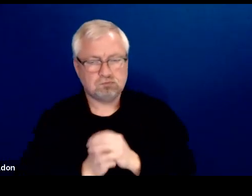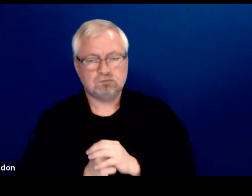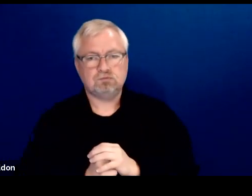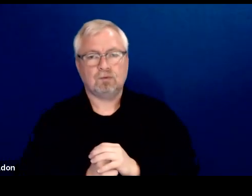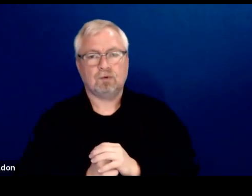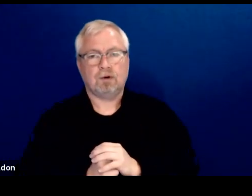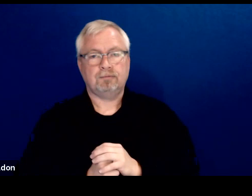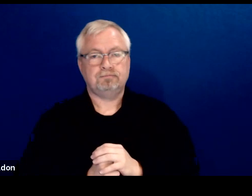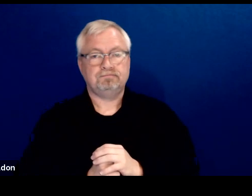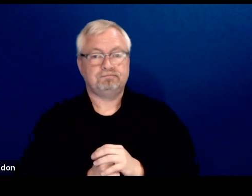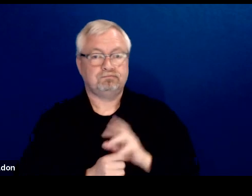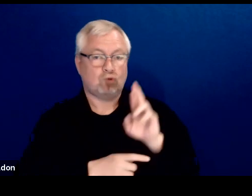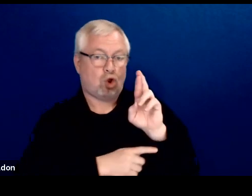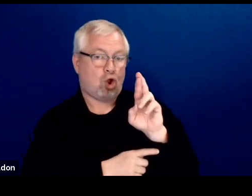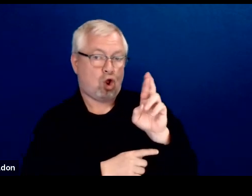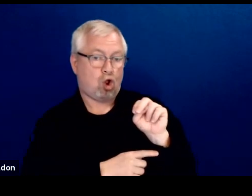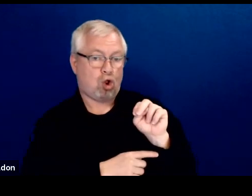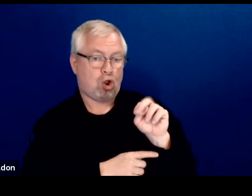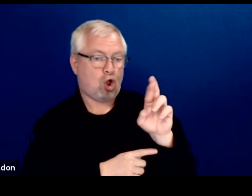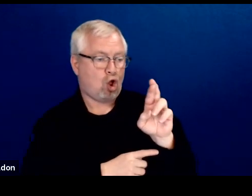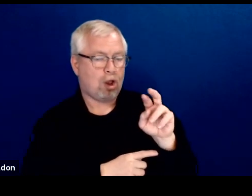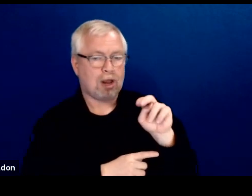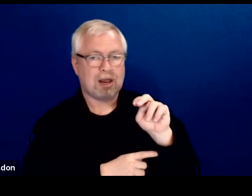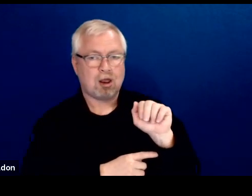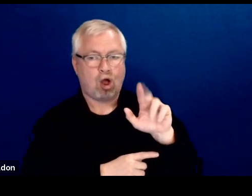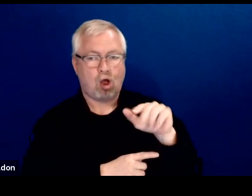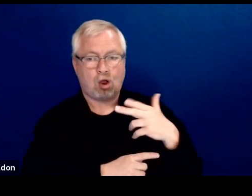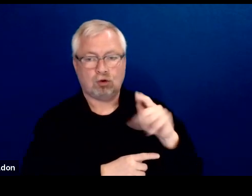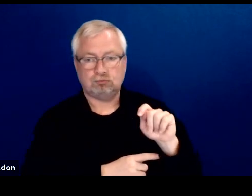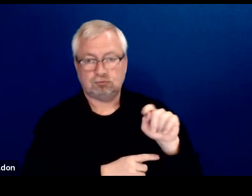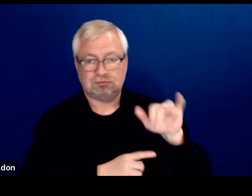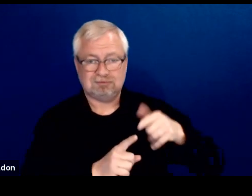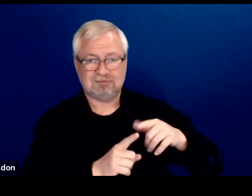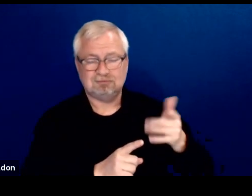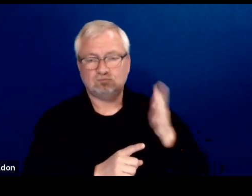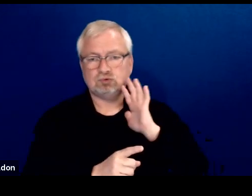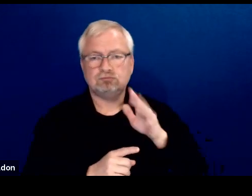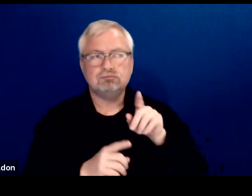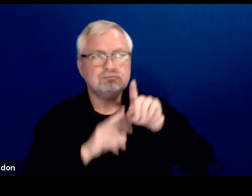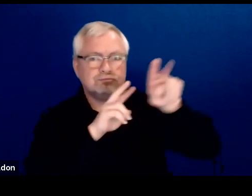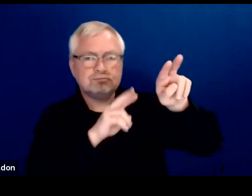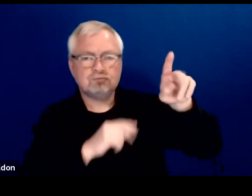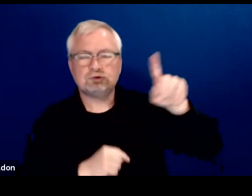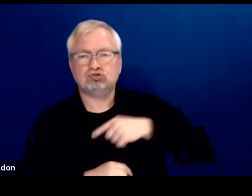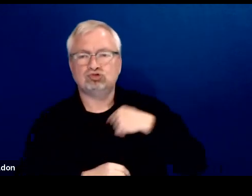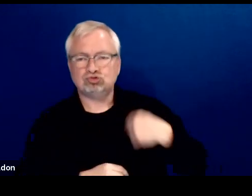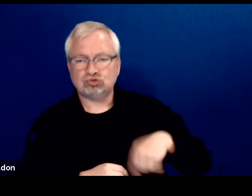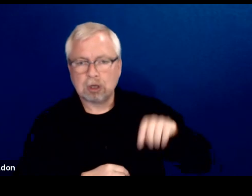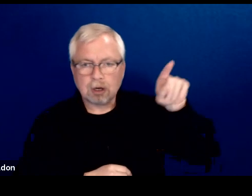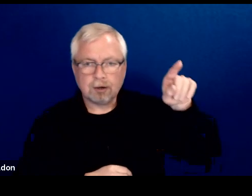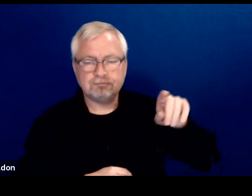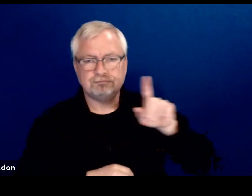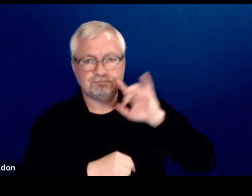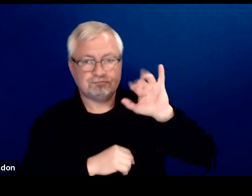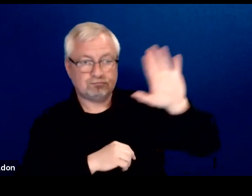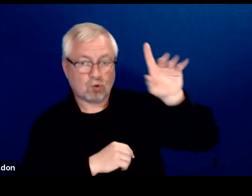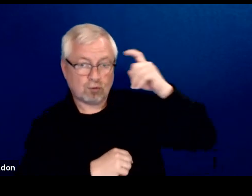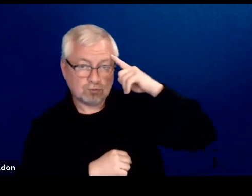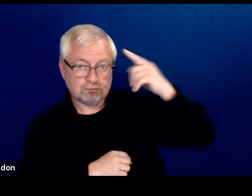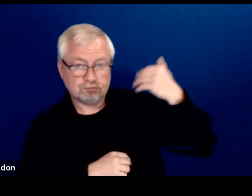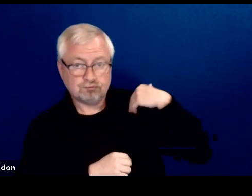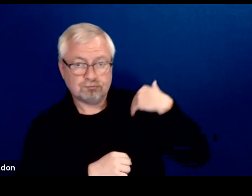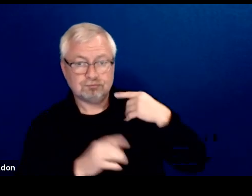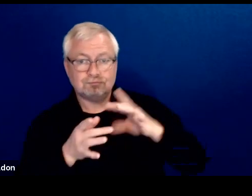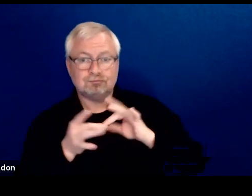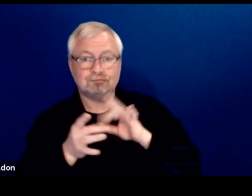on the experience in China and other places, but as the governor and the commissioner have said, there's been more data on asymptomatic